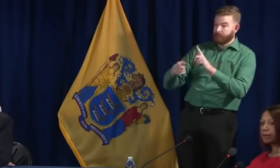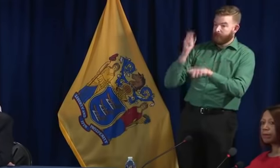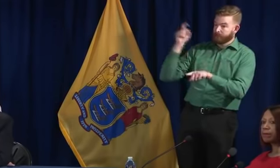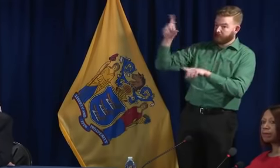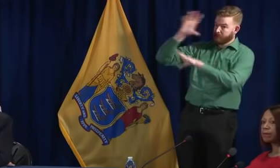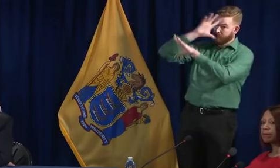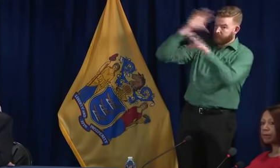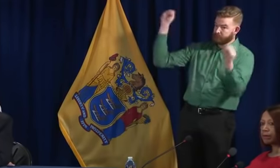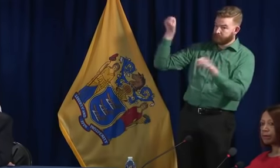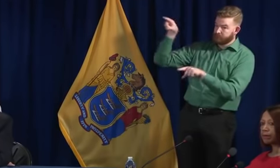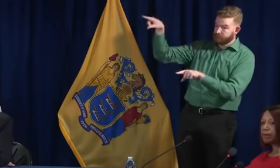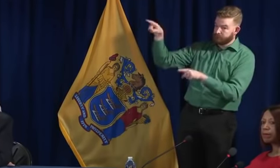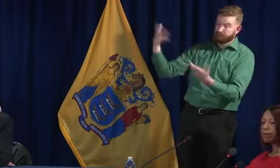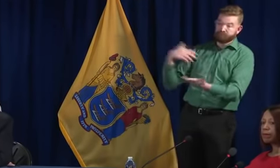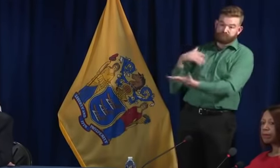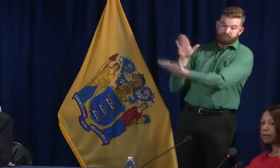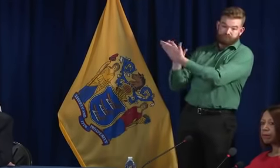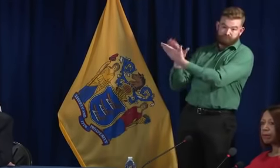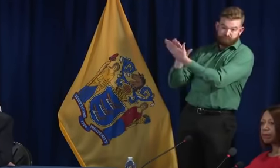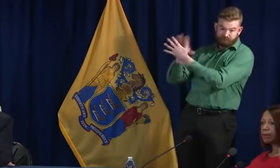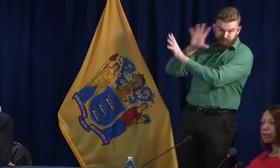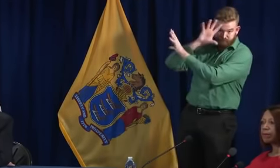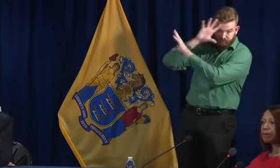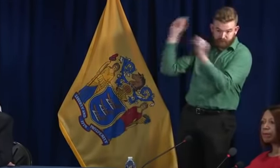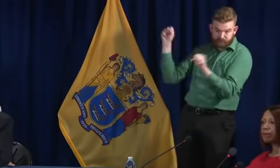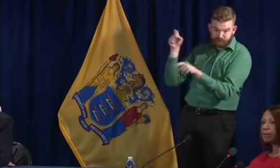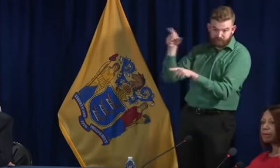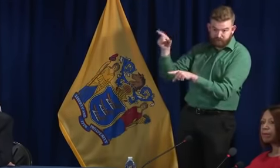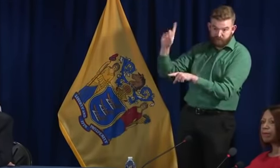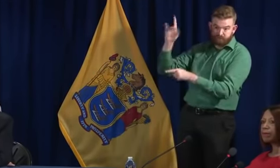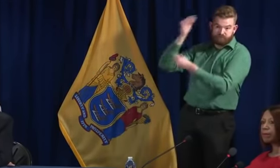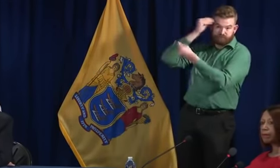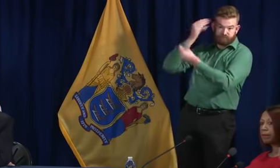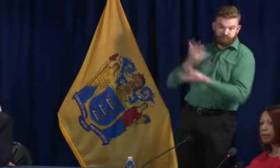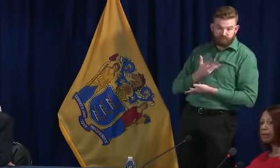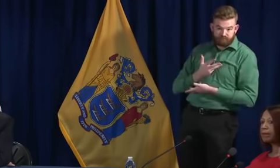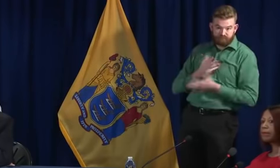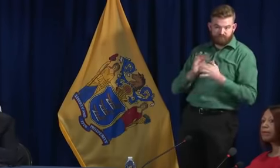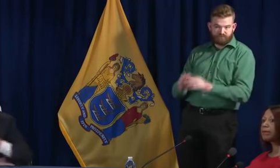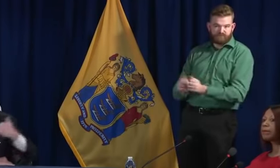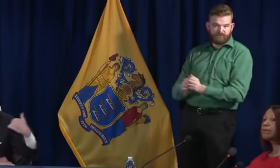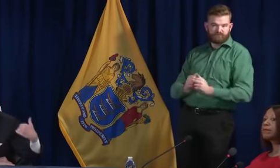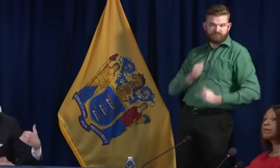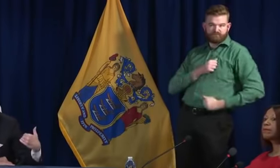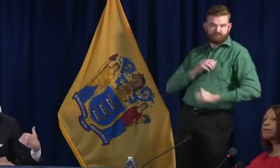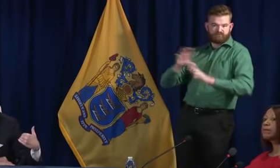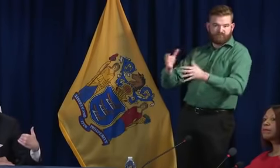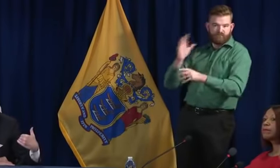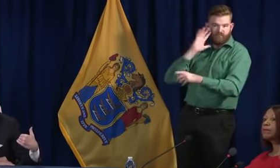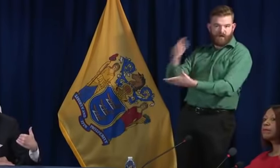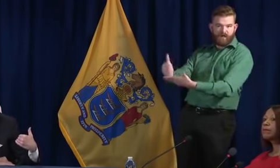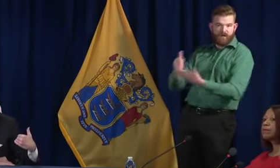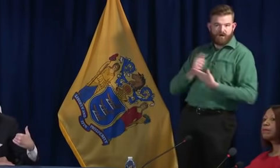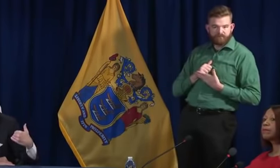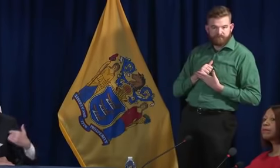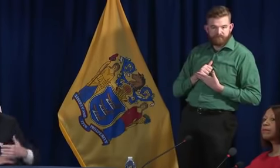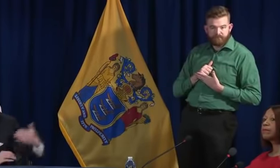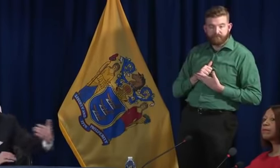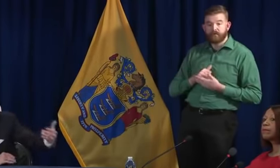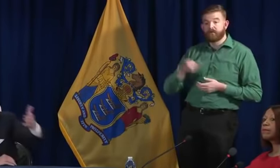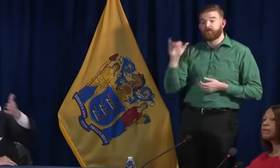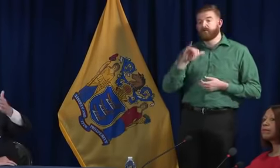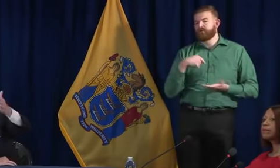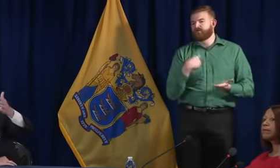give him credit, and it's too early to determine, but we've spent a lot of time speaking with the administration as well as our delegation